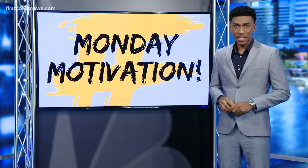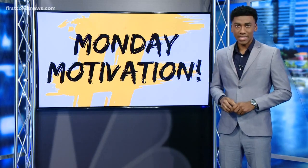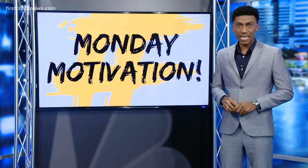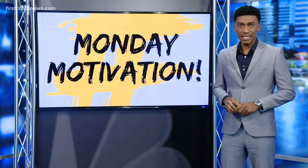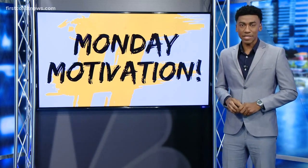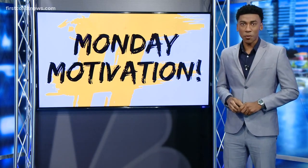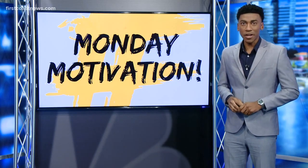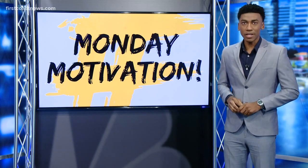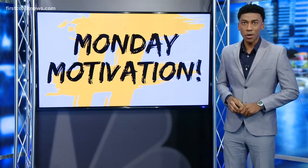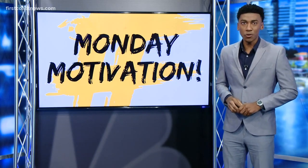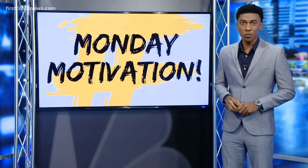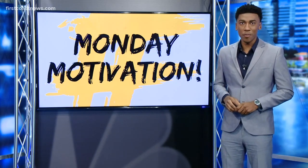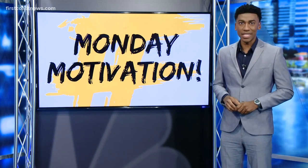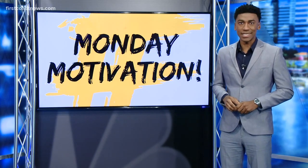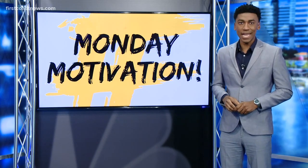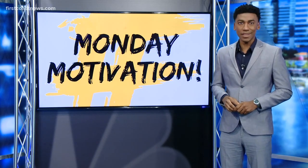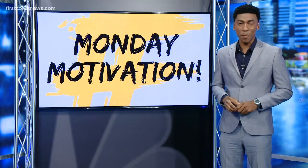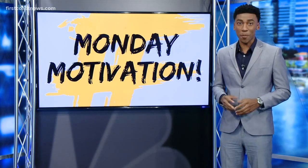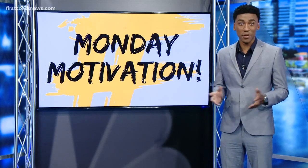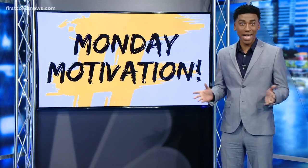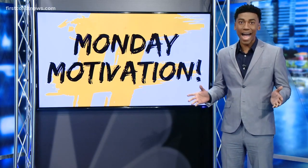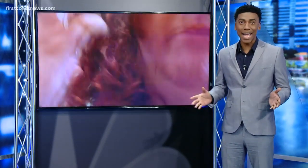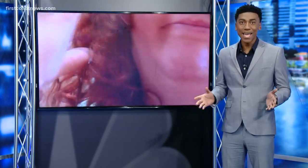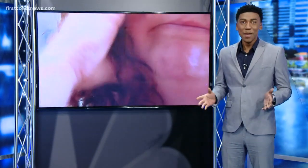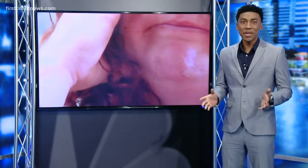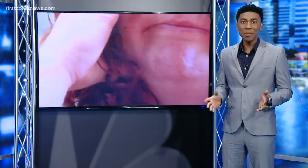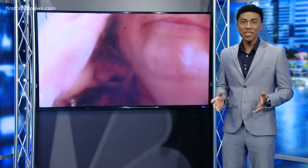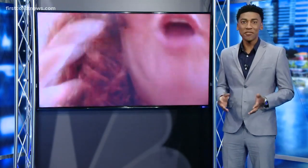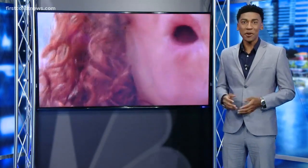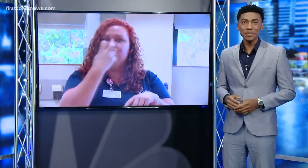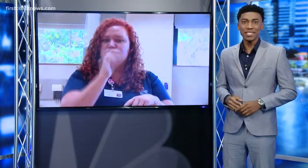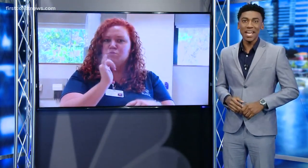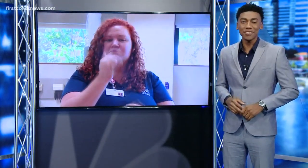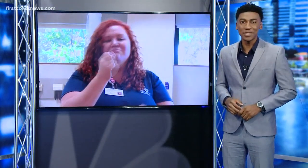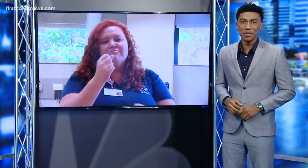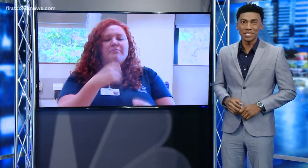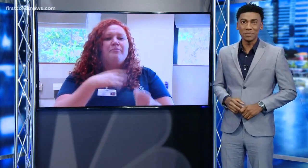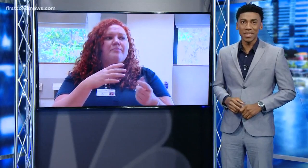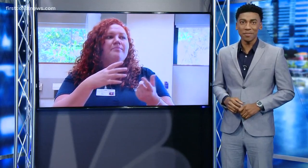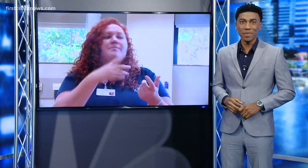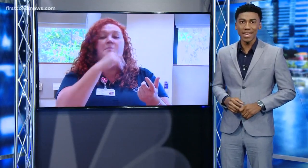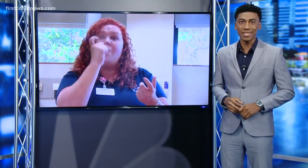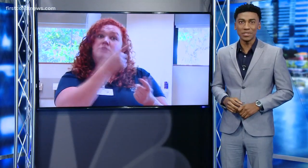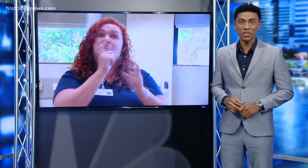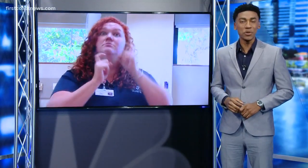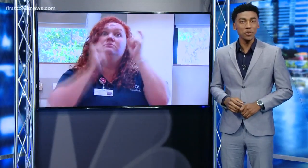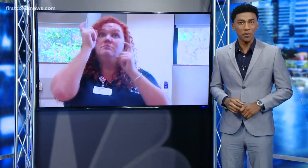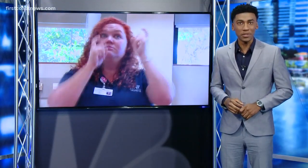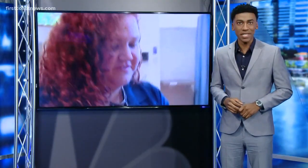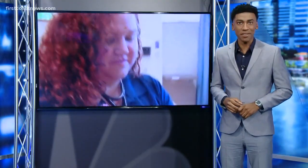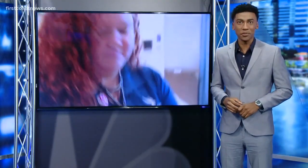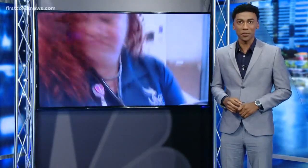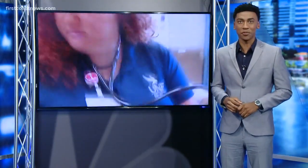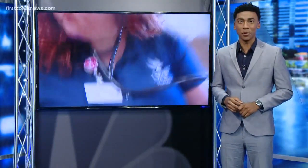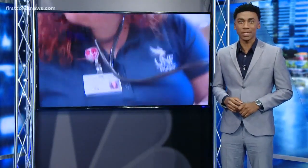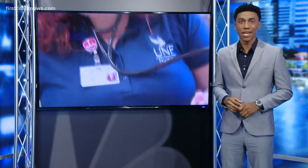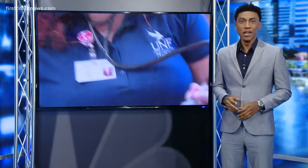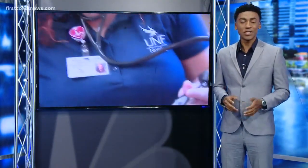Thanks for that, Jess. This morning, a local woman is setting the bar pretty high, becoming the first deaf student to be admitted into the University of North Florida's